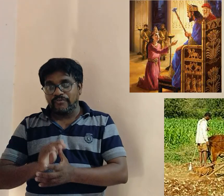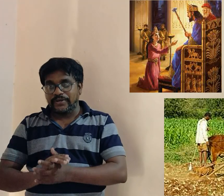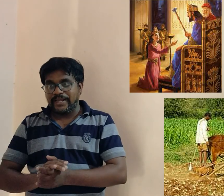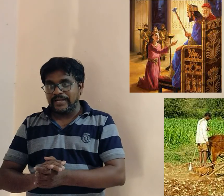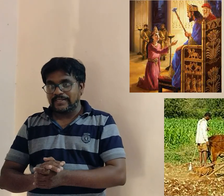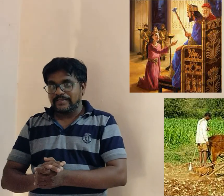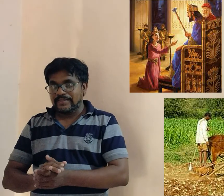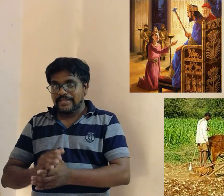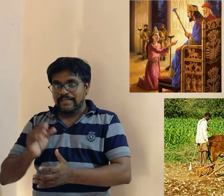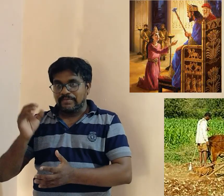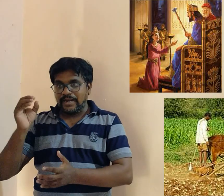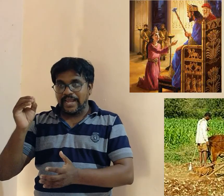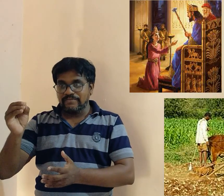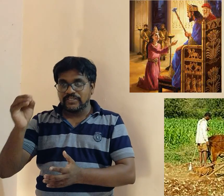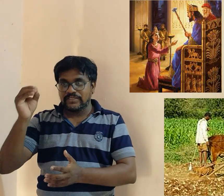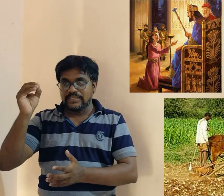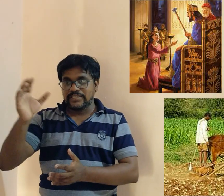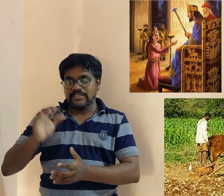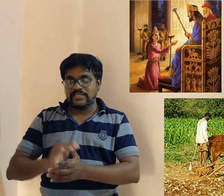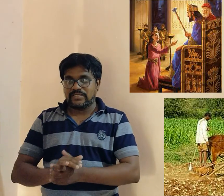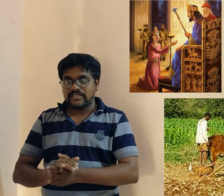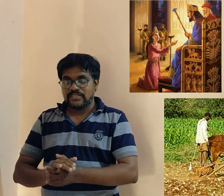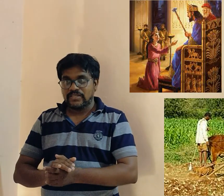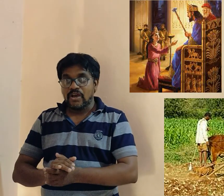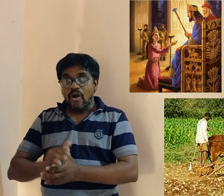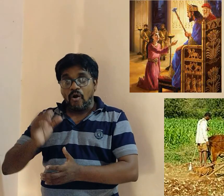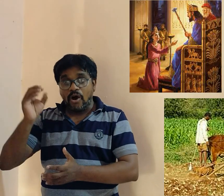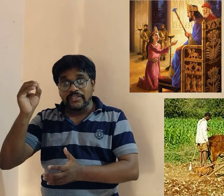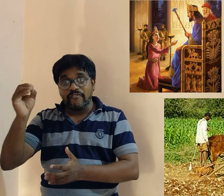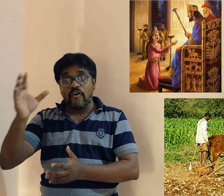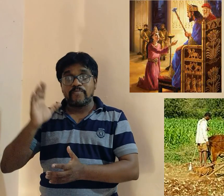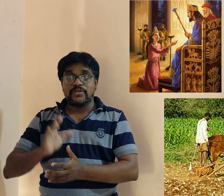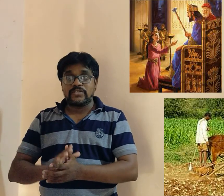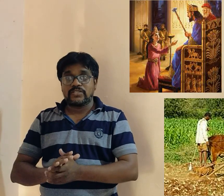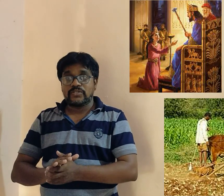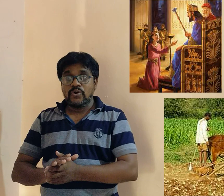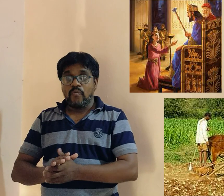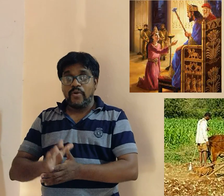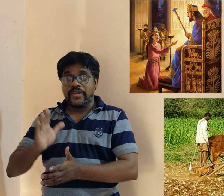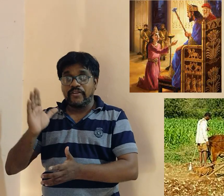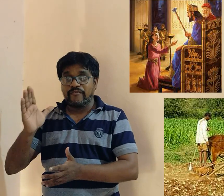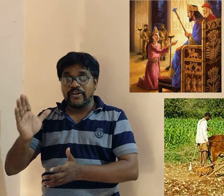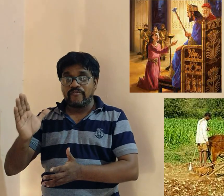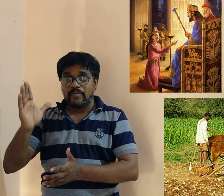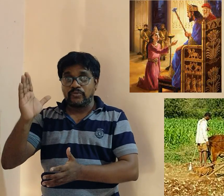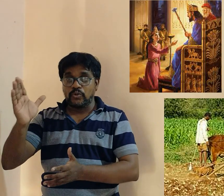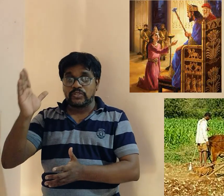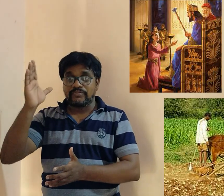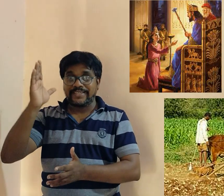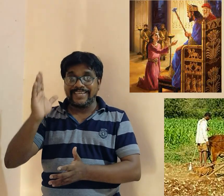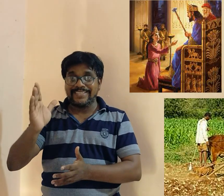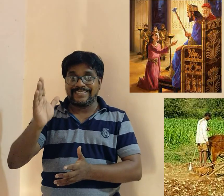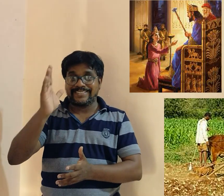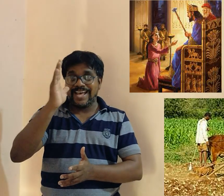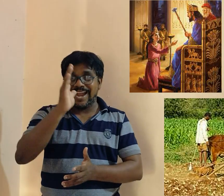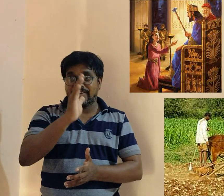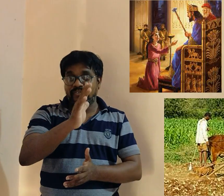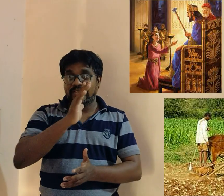you take the lives of the herders or the farmers were different from those of the kings and